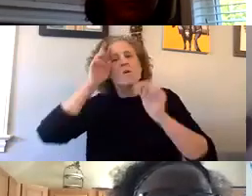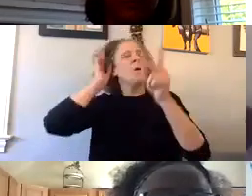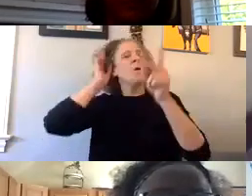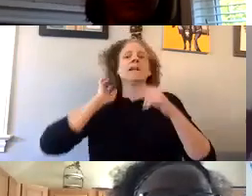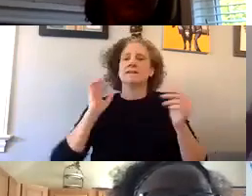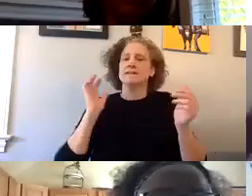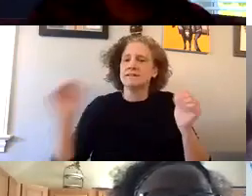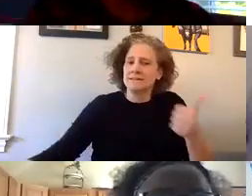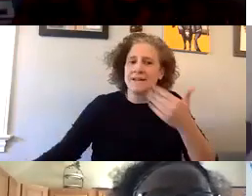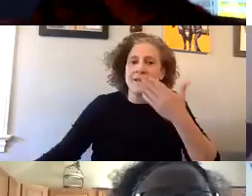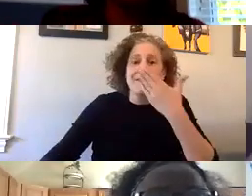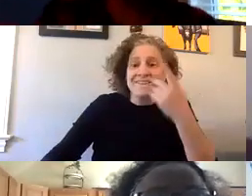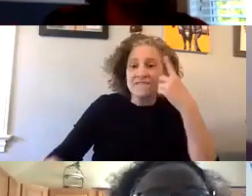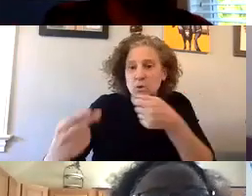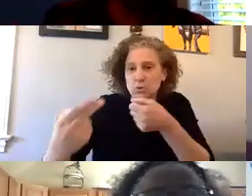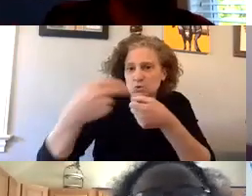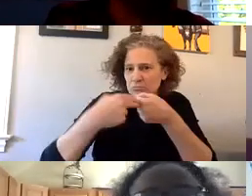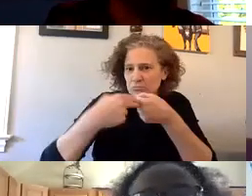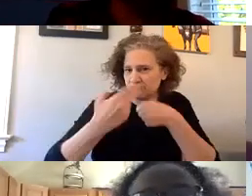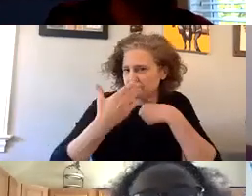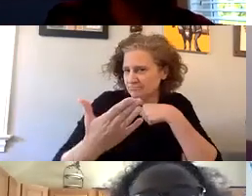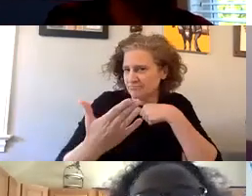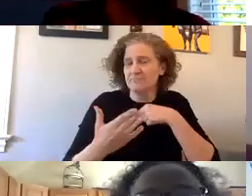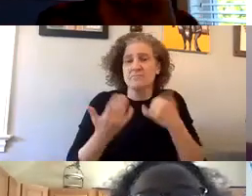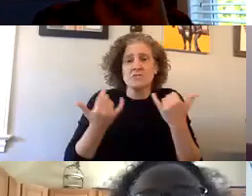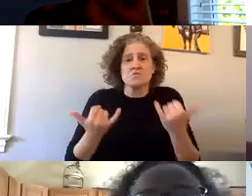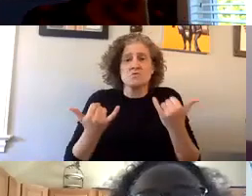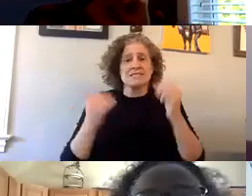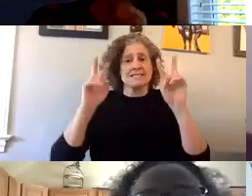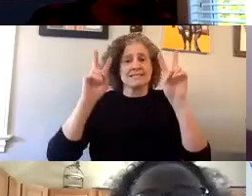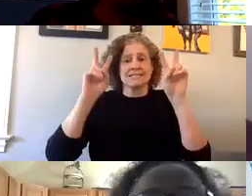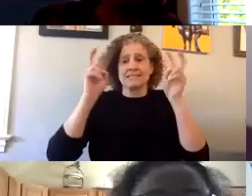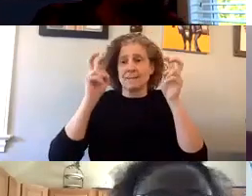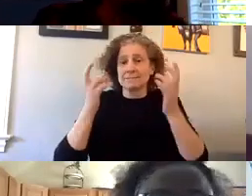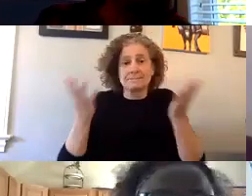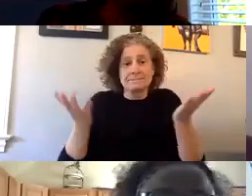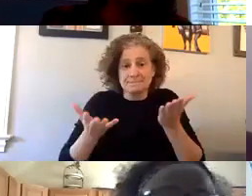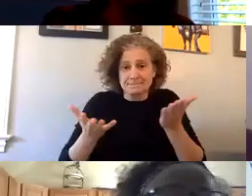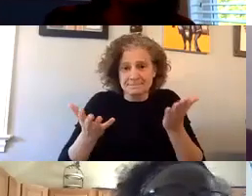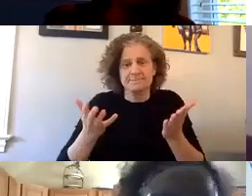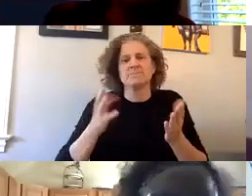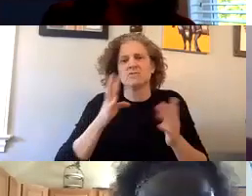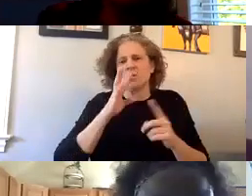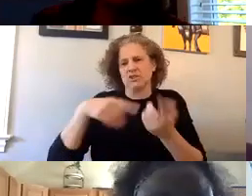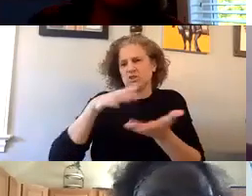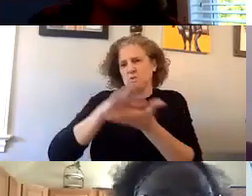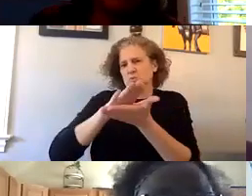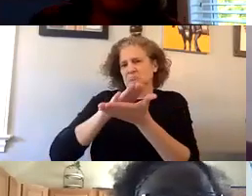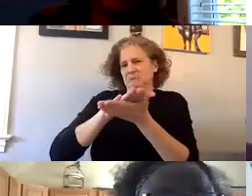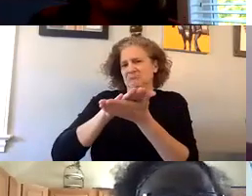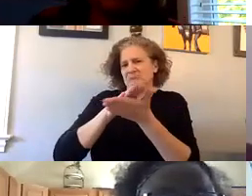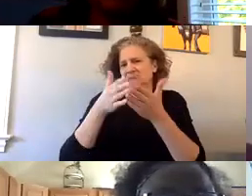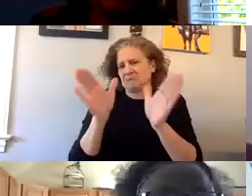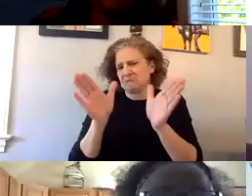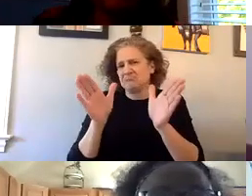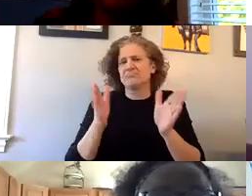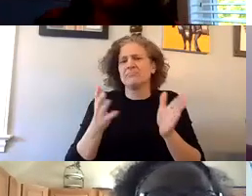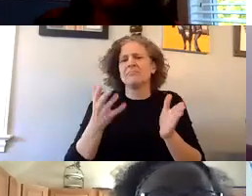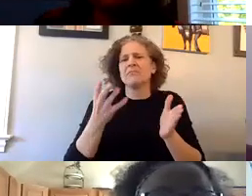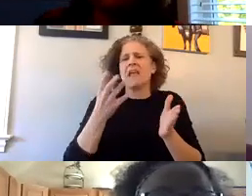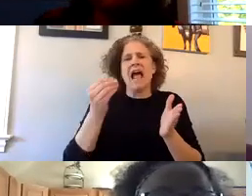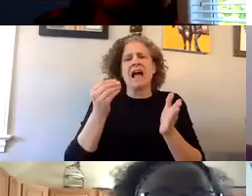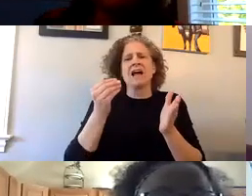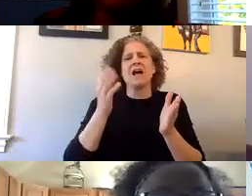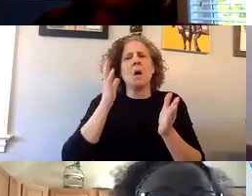All right. Okay, so thank you for joining us. Thank you so much. And today's topic will